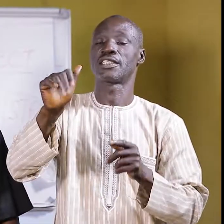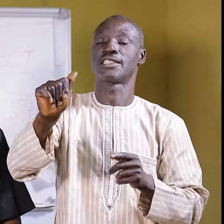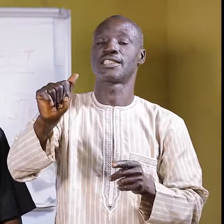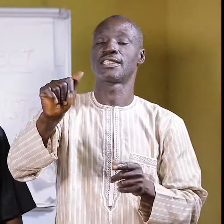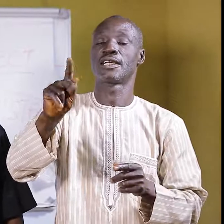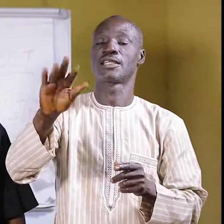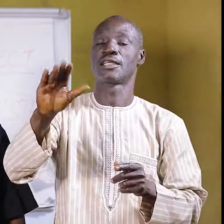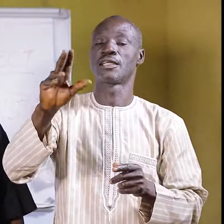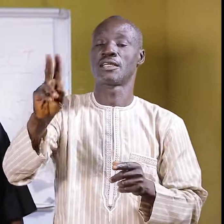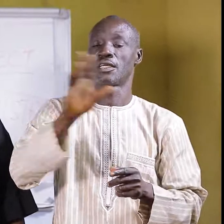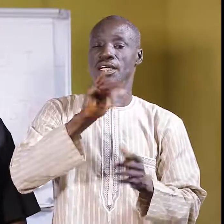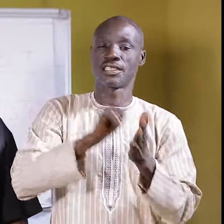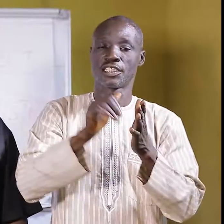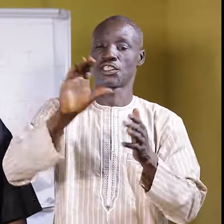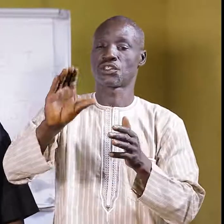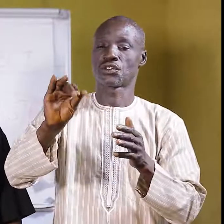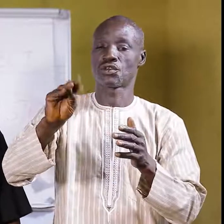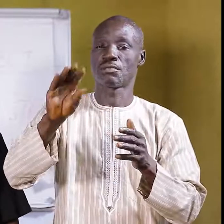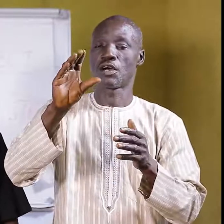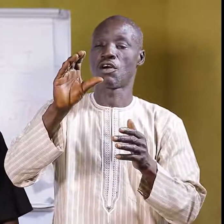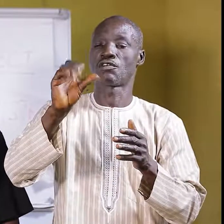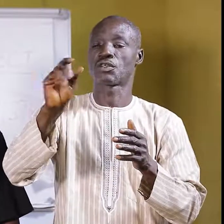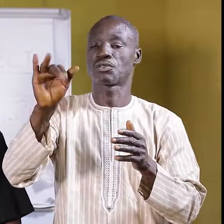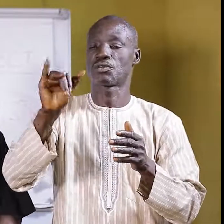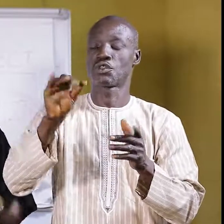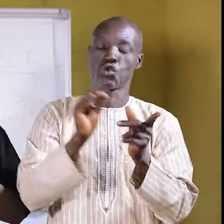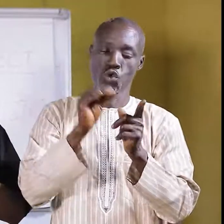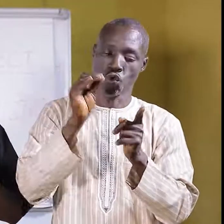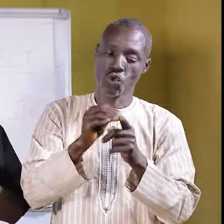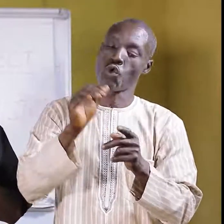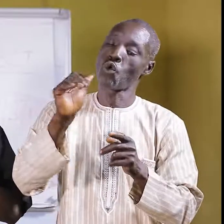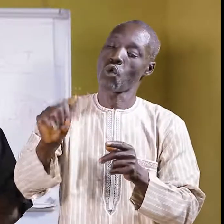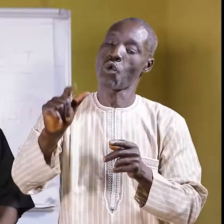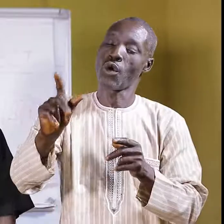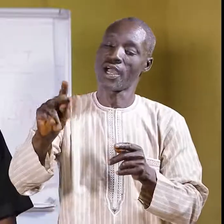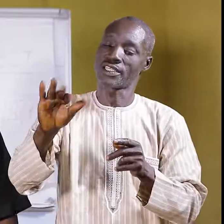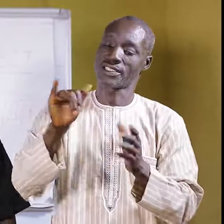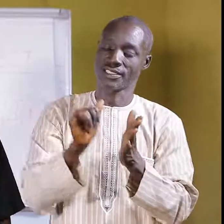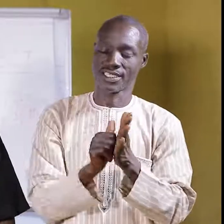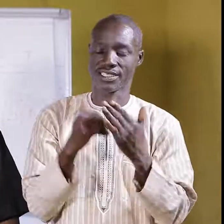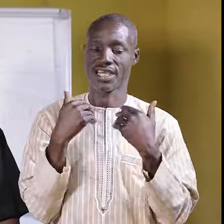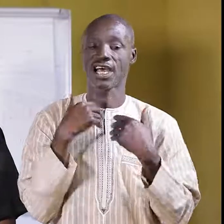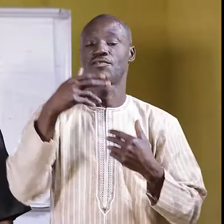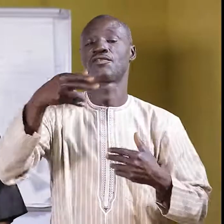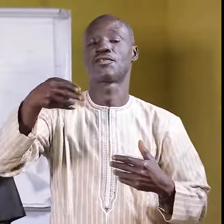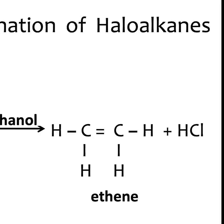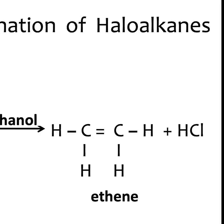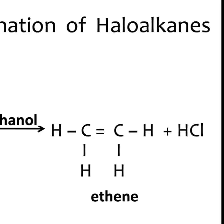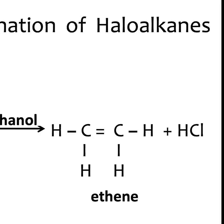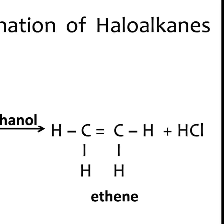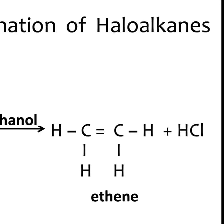halides, compound of what? Substituent that are compound of alkenes, that are compound of halogens. To do